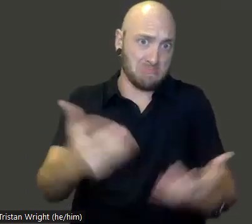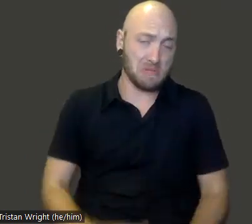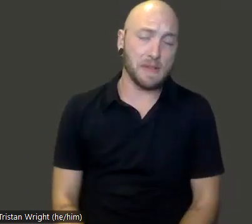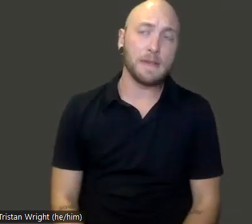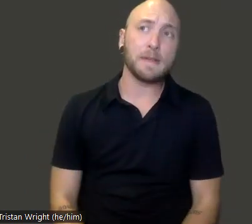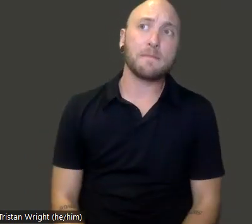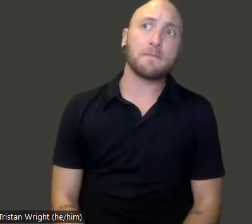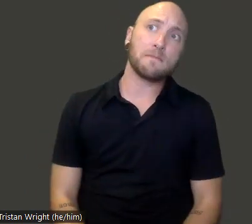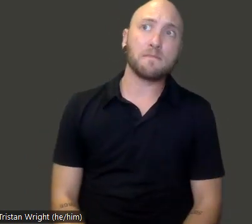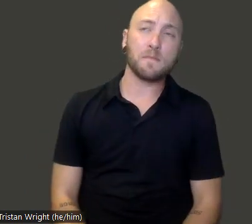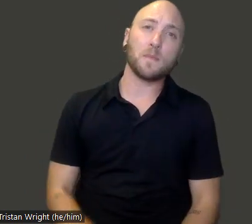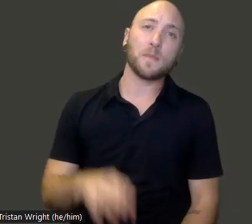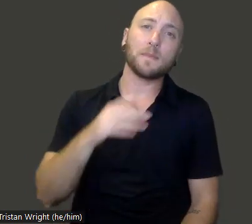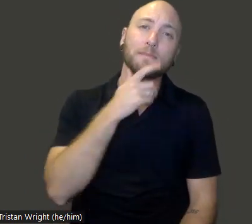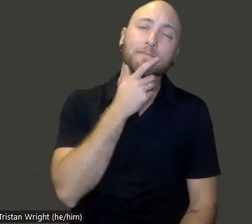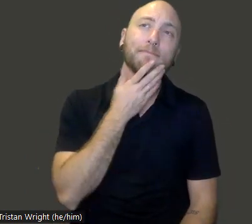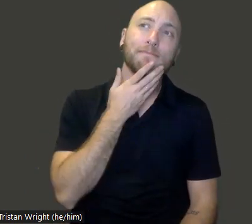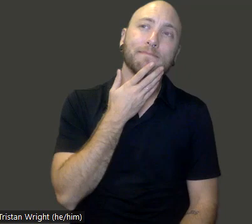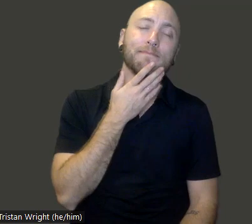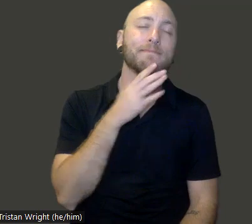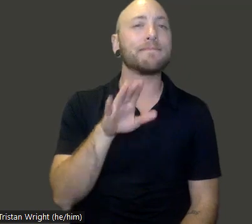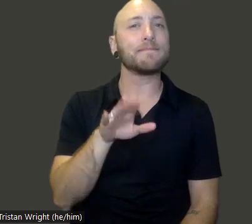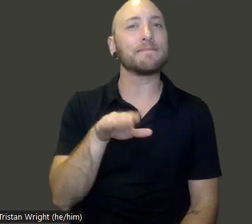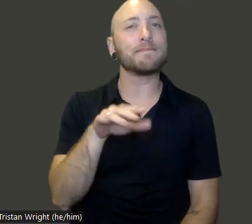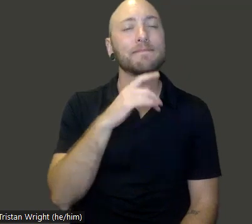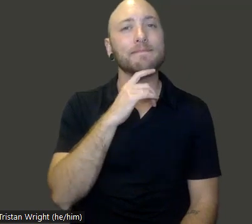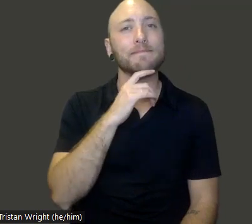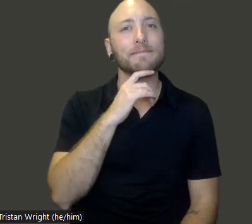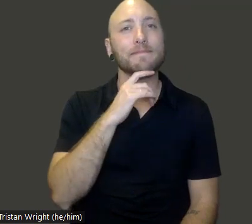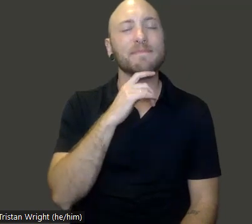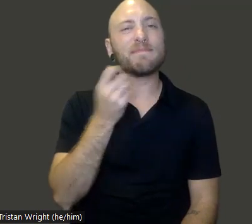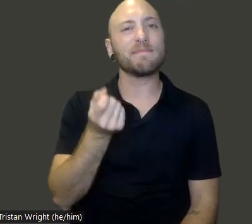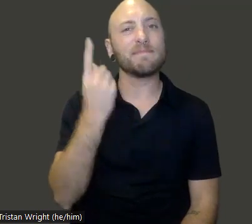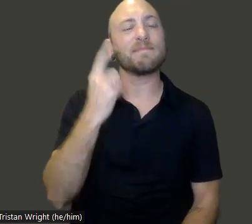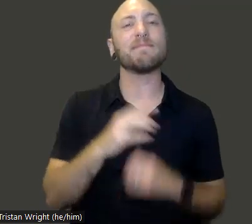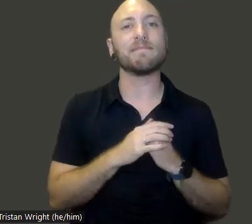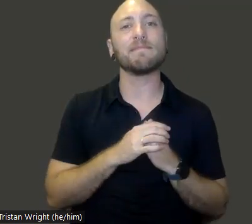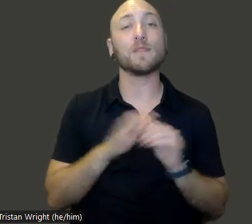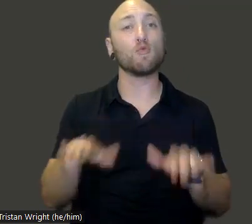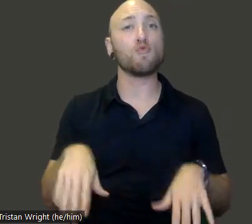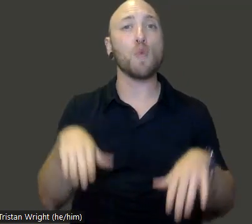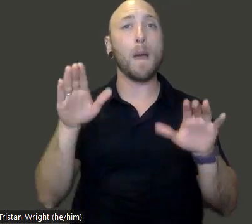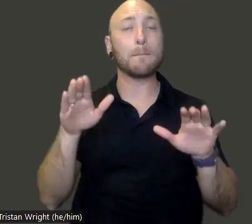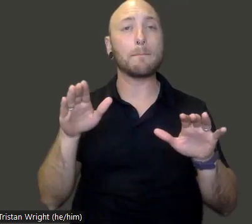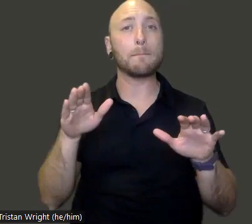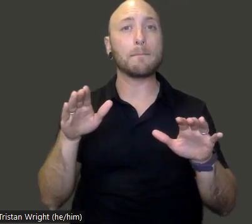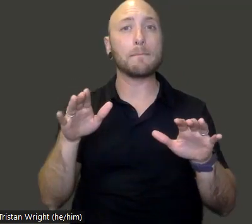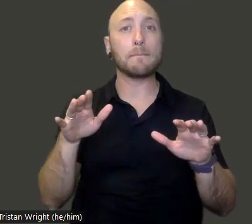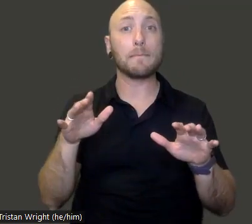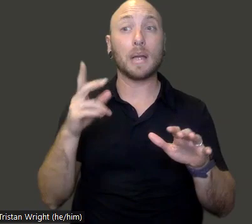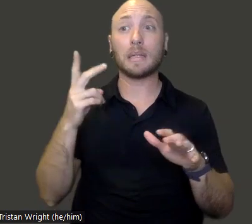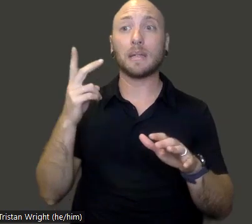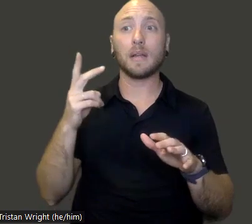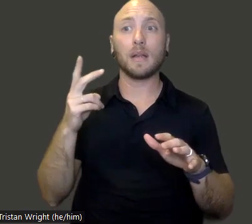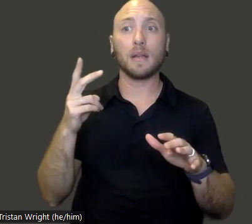You know, but I was not really exposed growing up to normal drinking, or what I